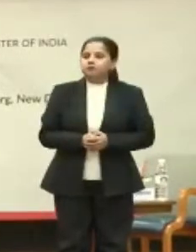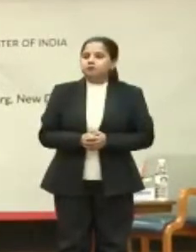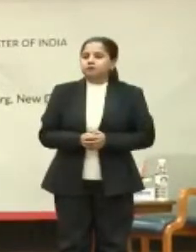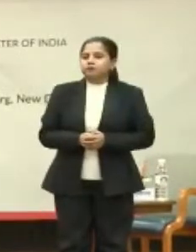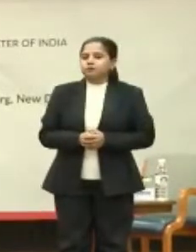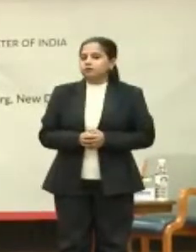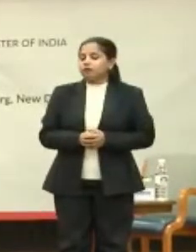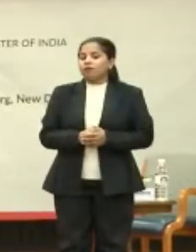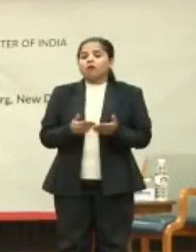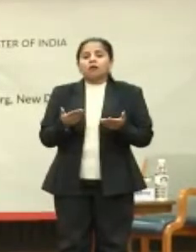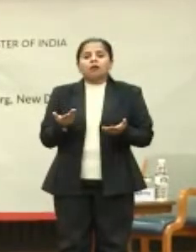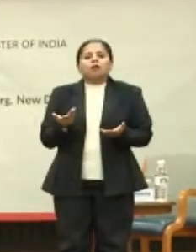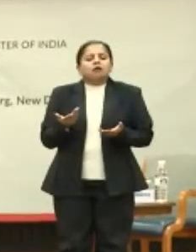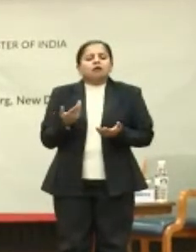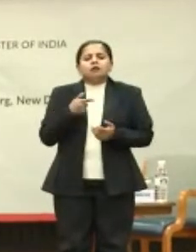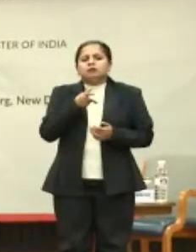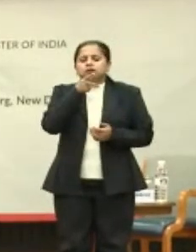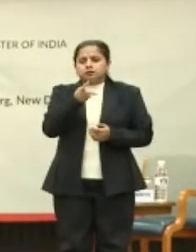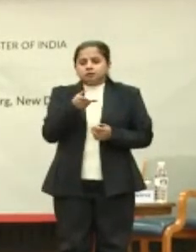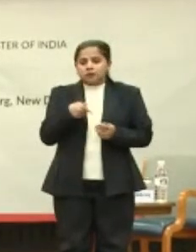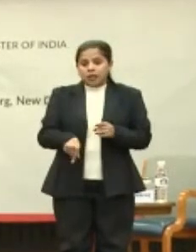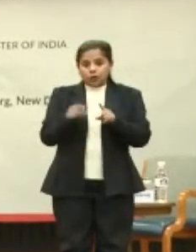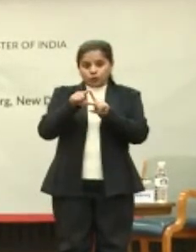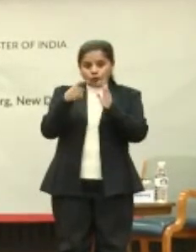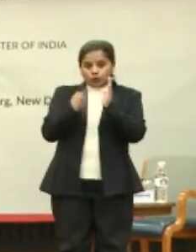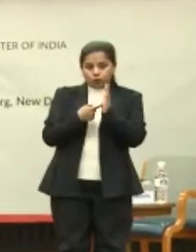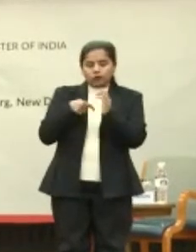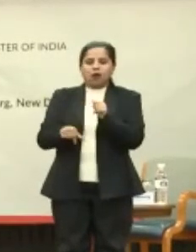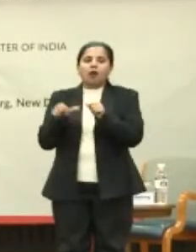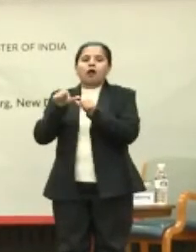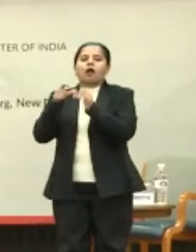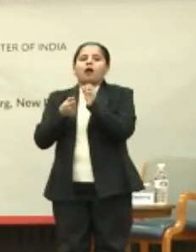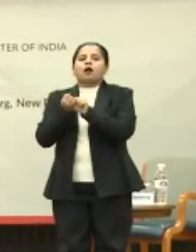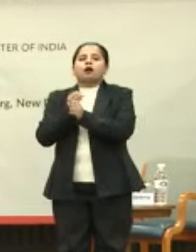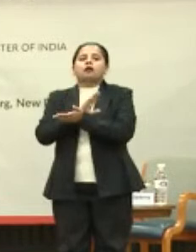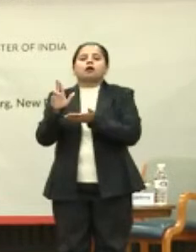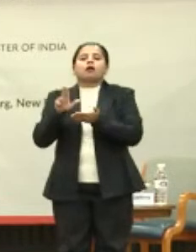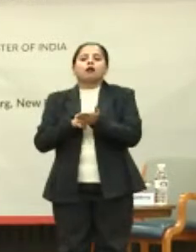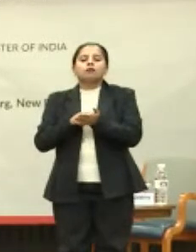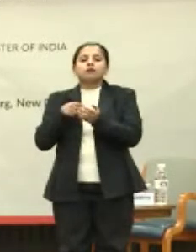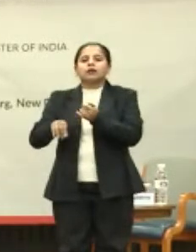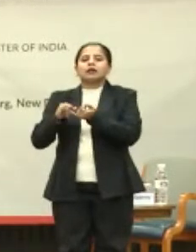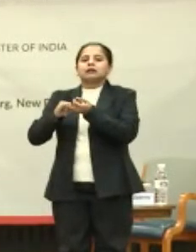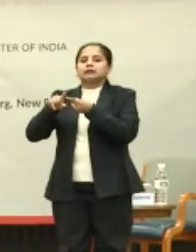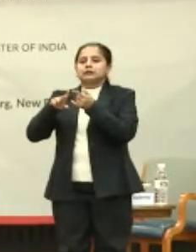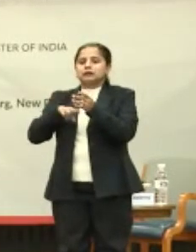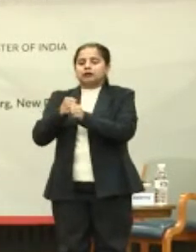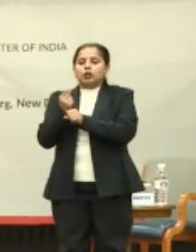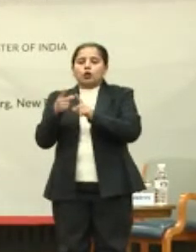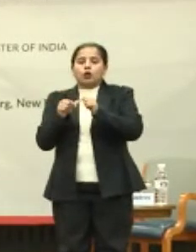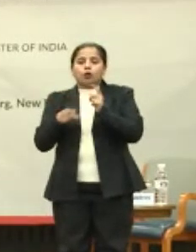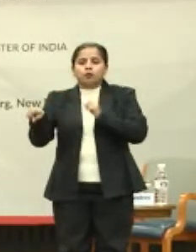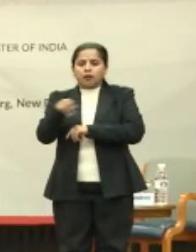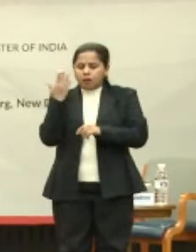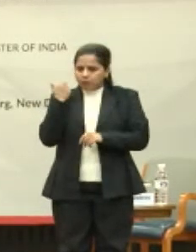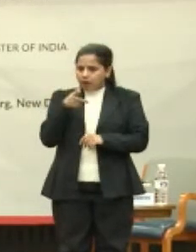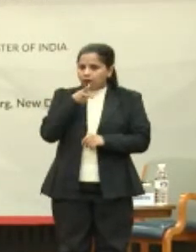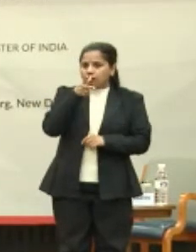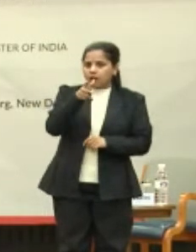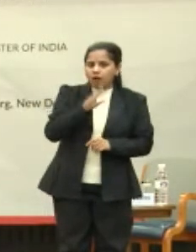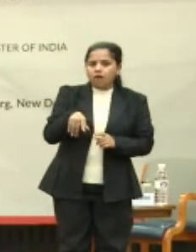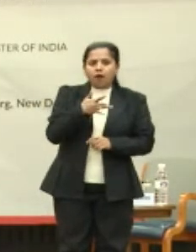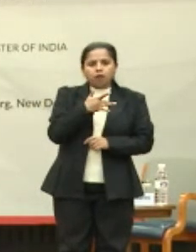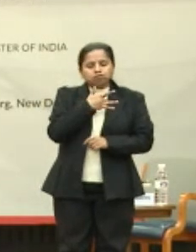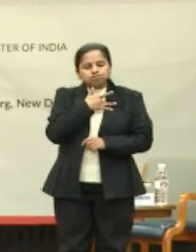and particularly Dr. Argha Sengupta, for having shown me this